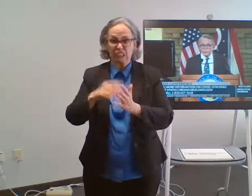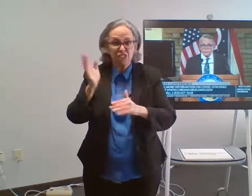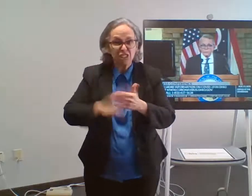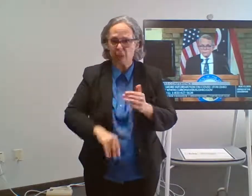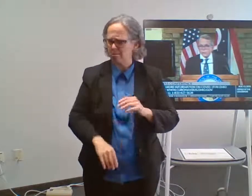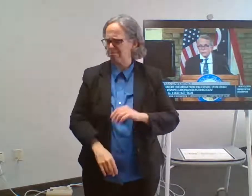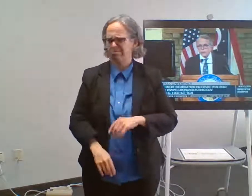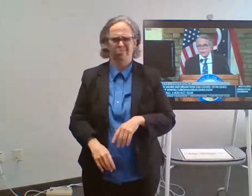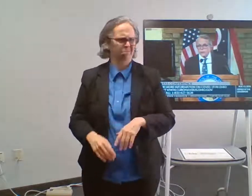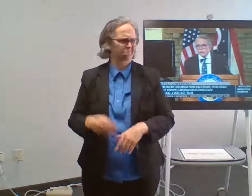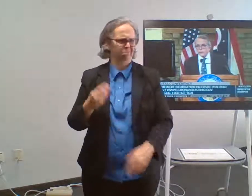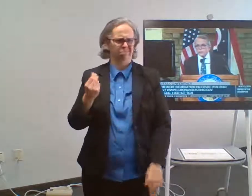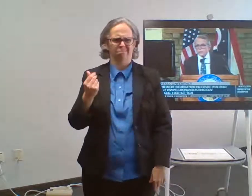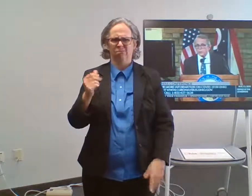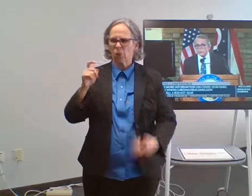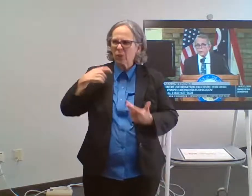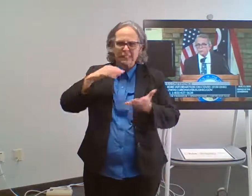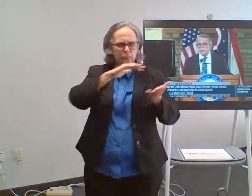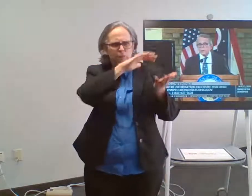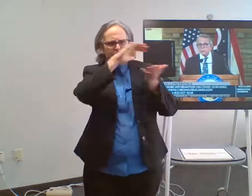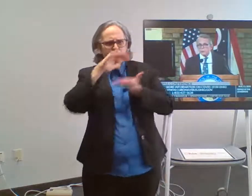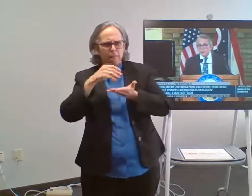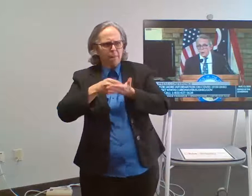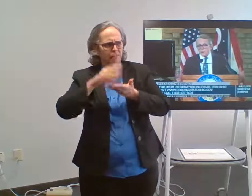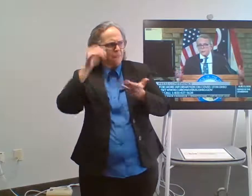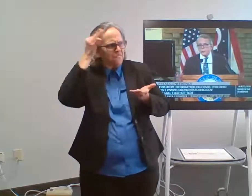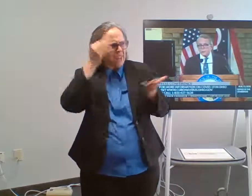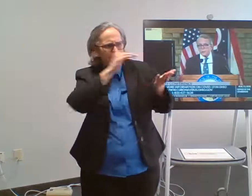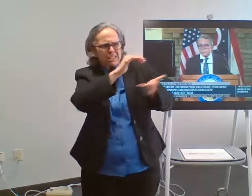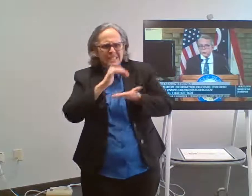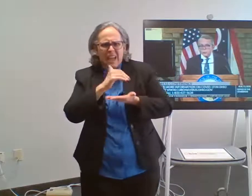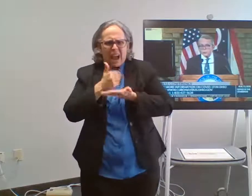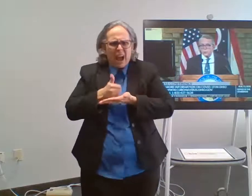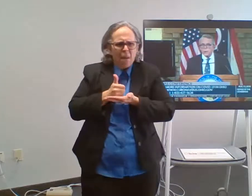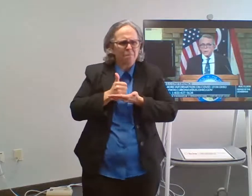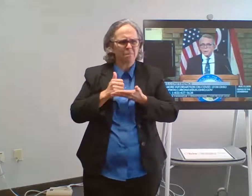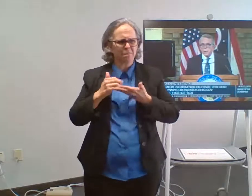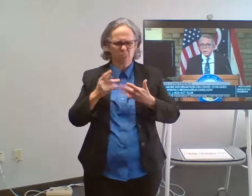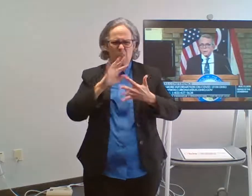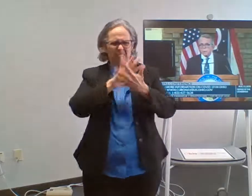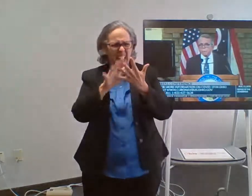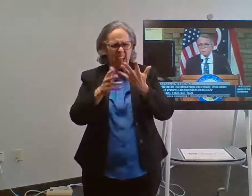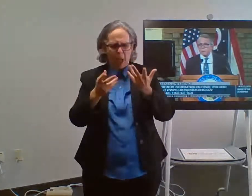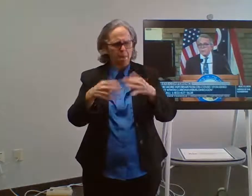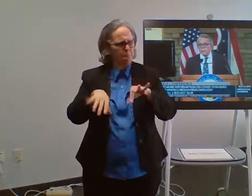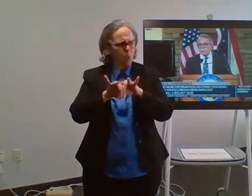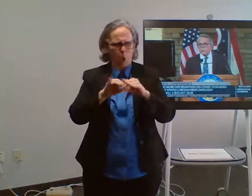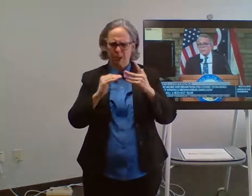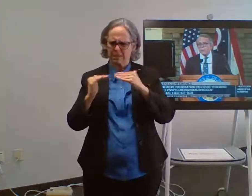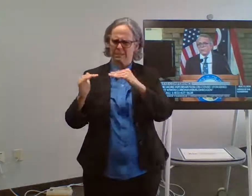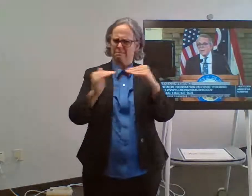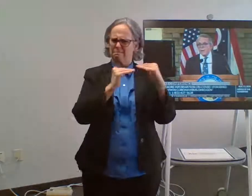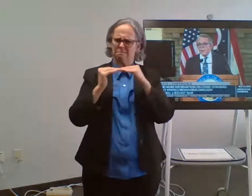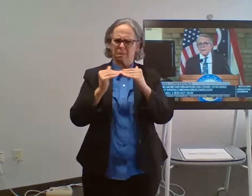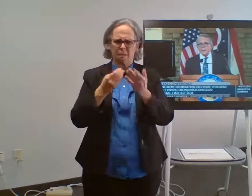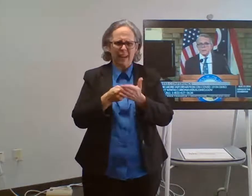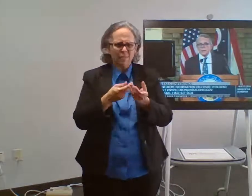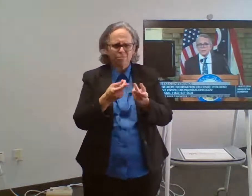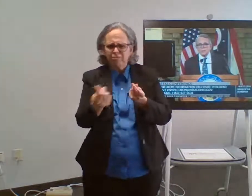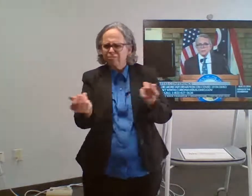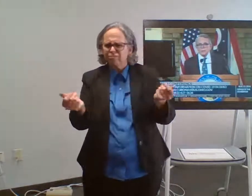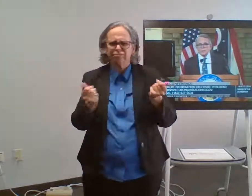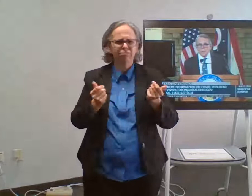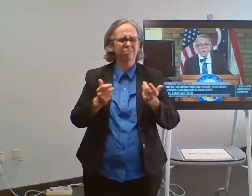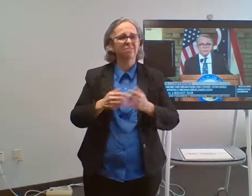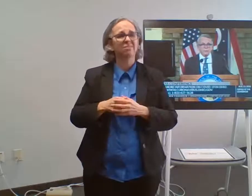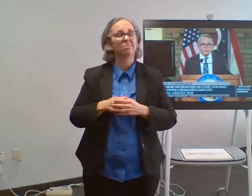build our own infrastructure, but that's going to cost money. So look, all those things are important. You know, there's a bill to be had out